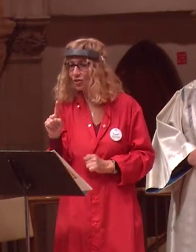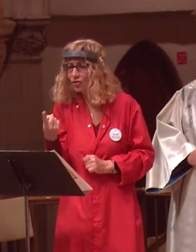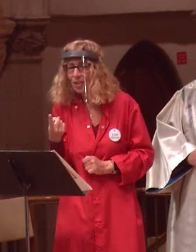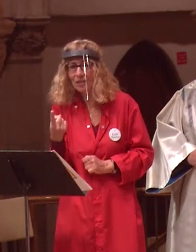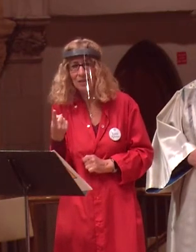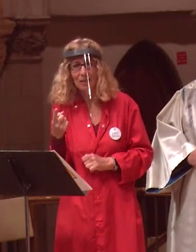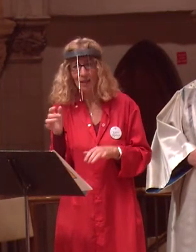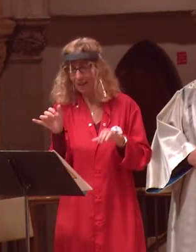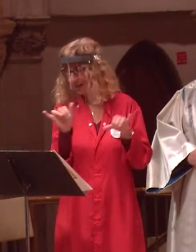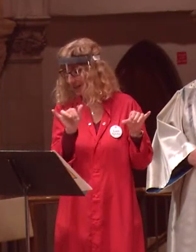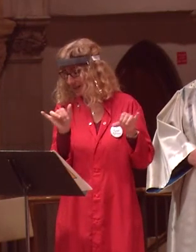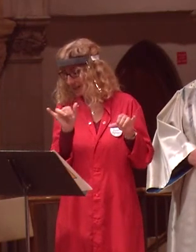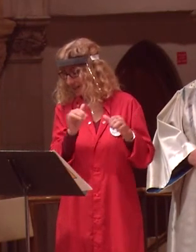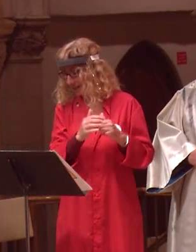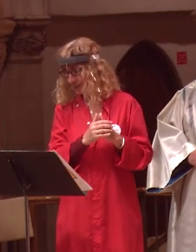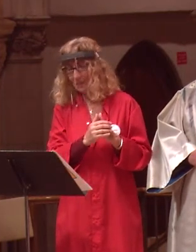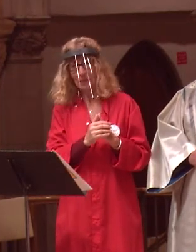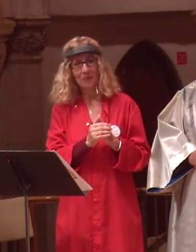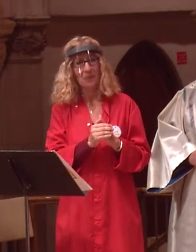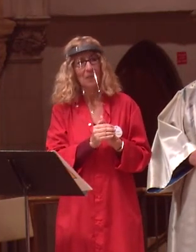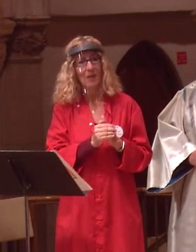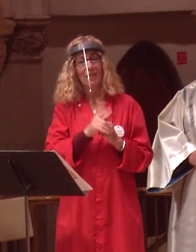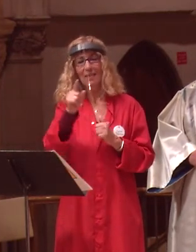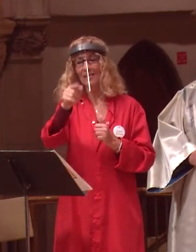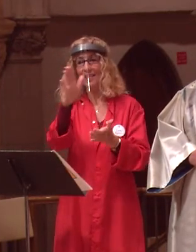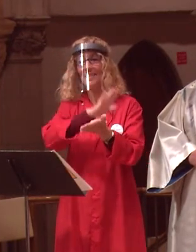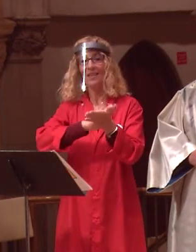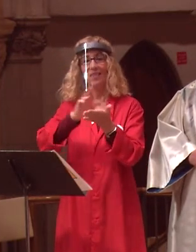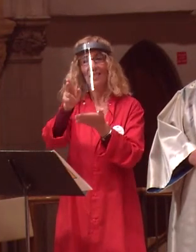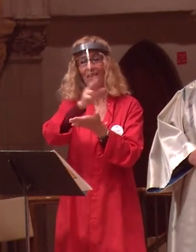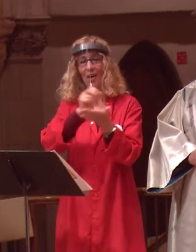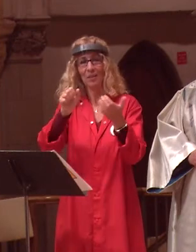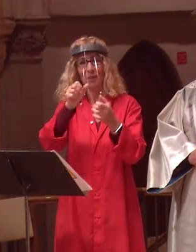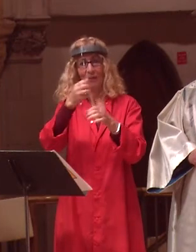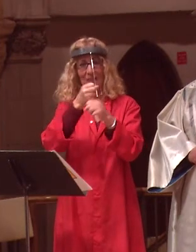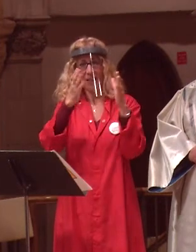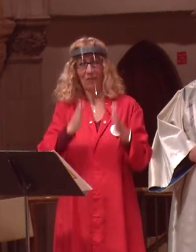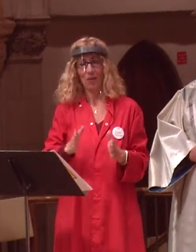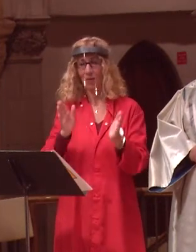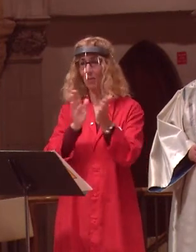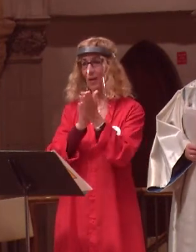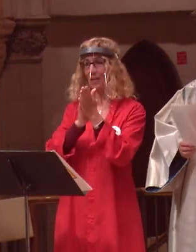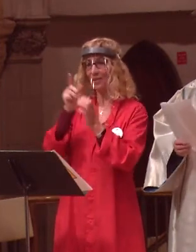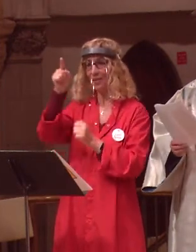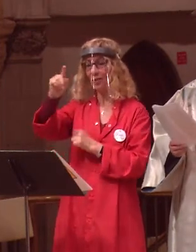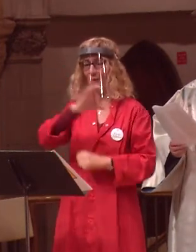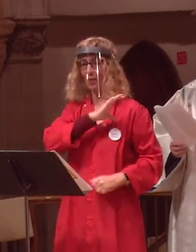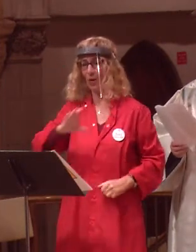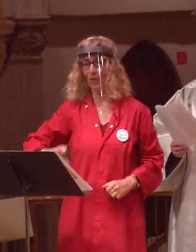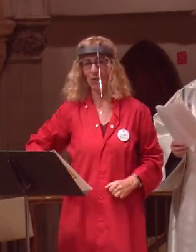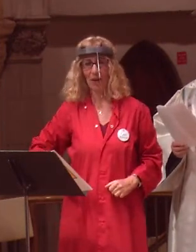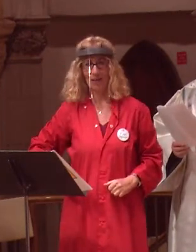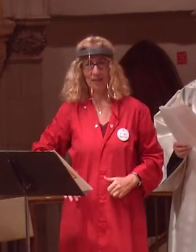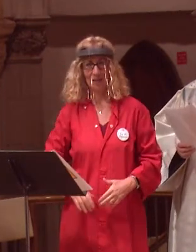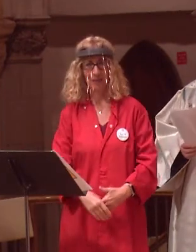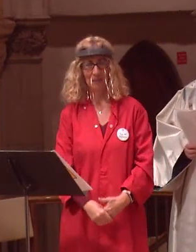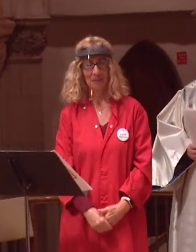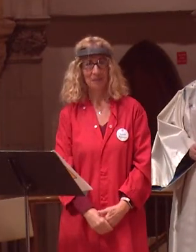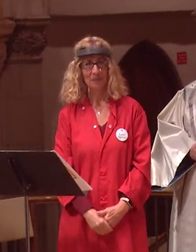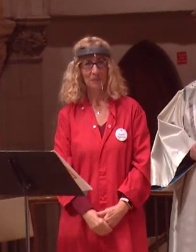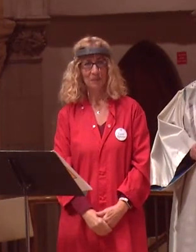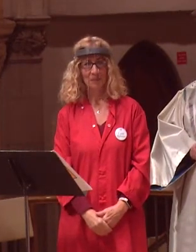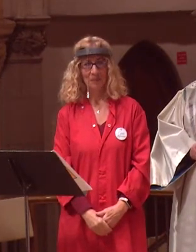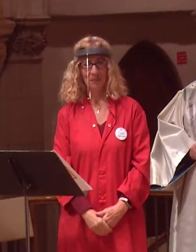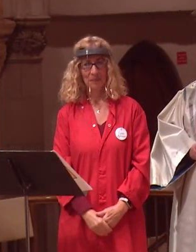had been told them. This is the gospel of the Savior. Praise to you, O Christ.